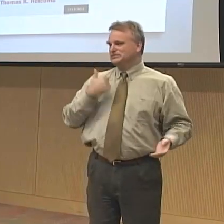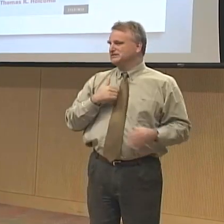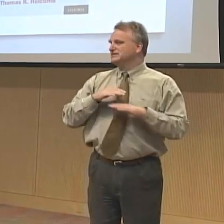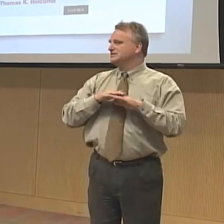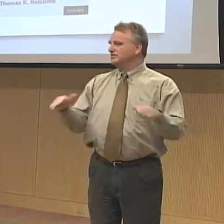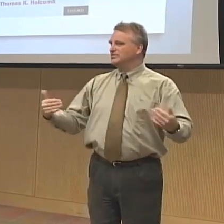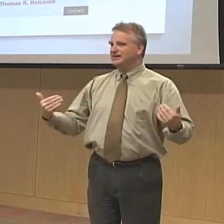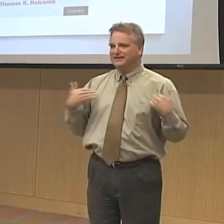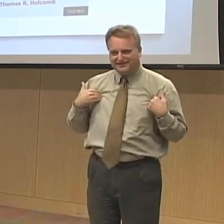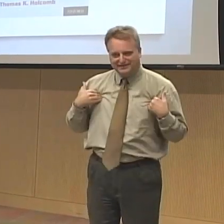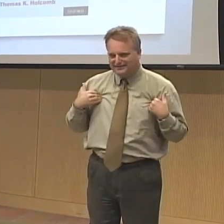We did not have